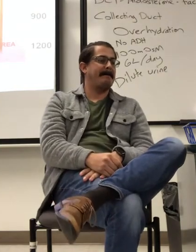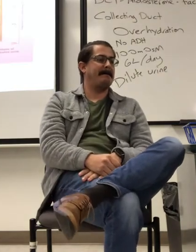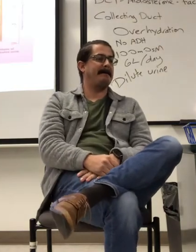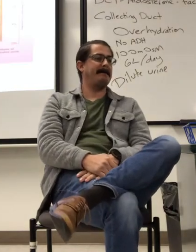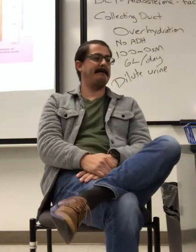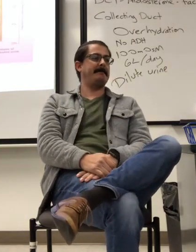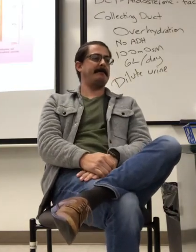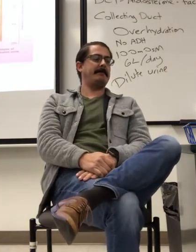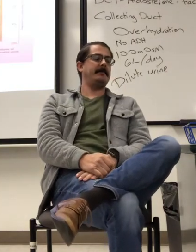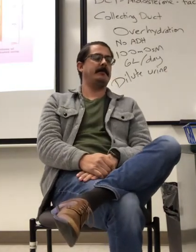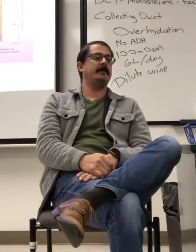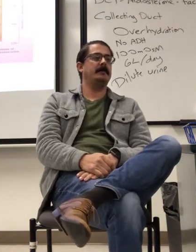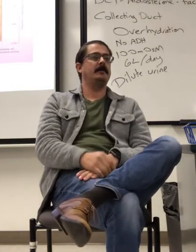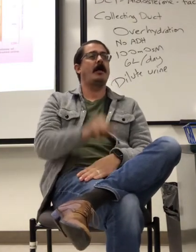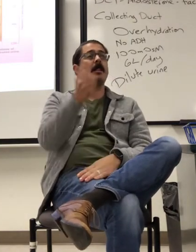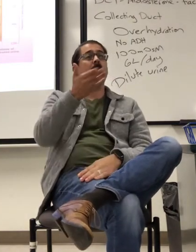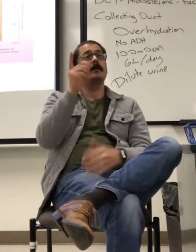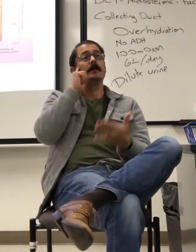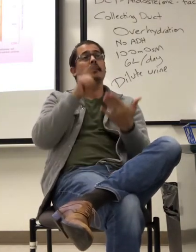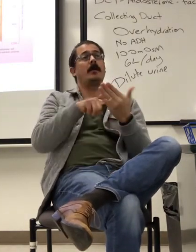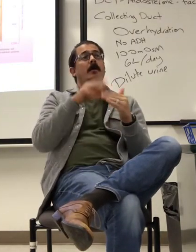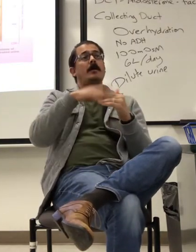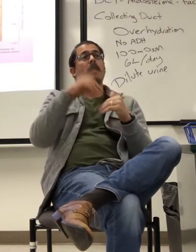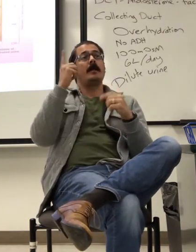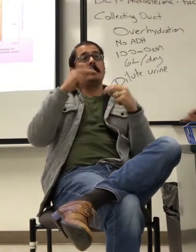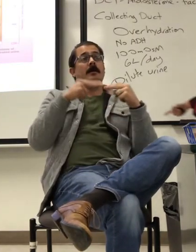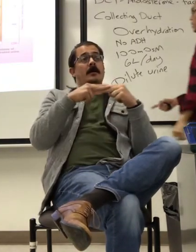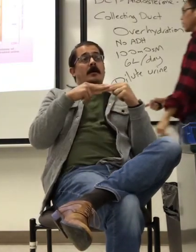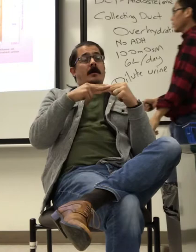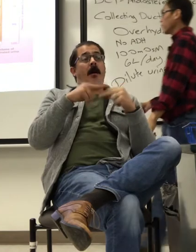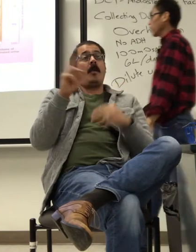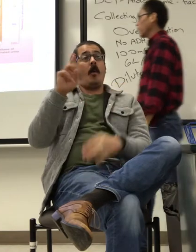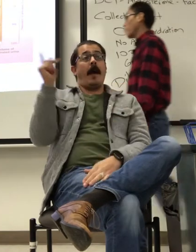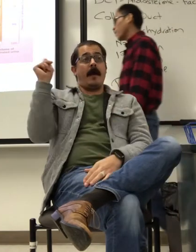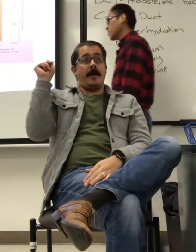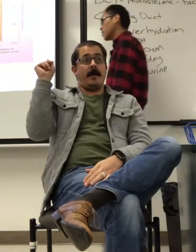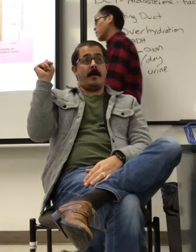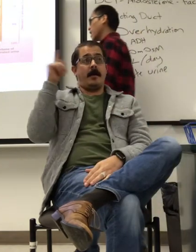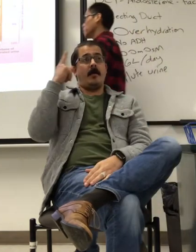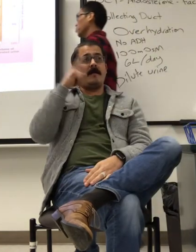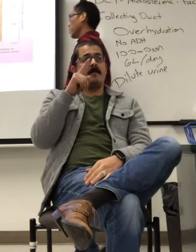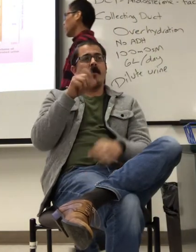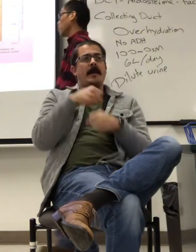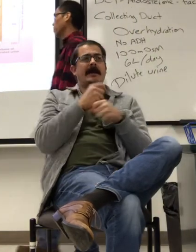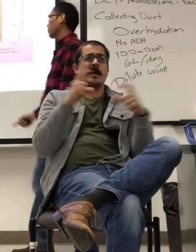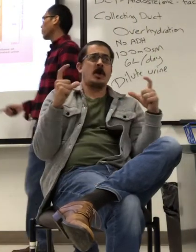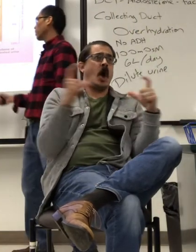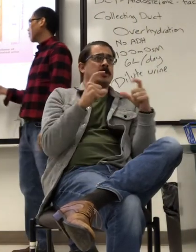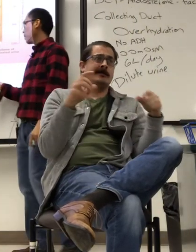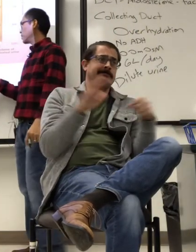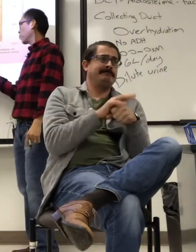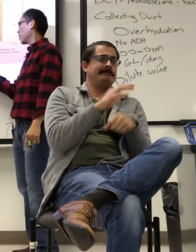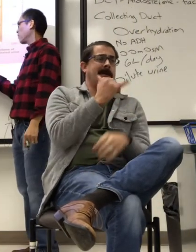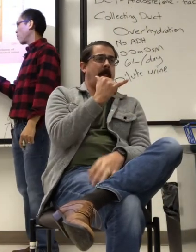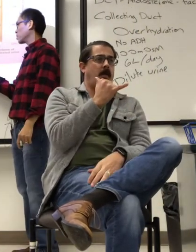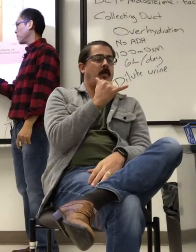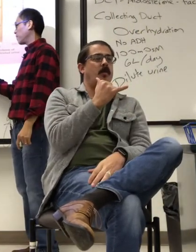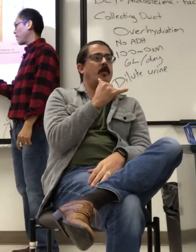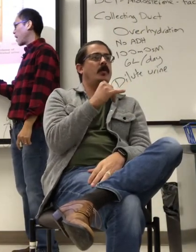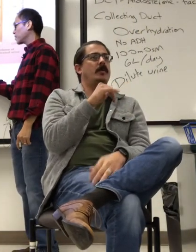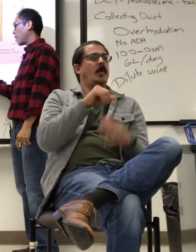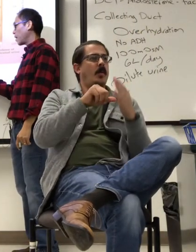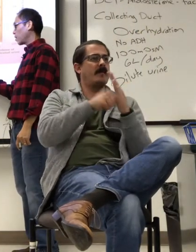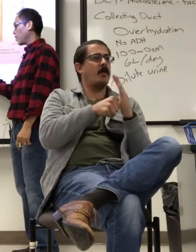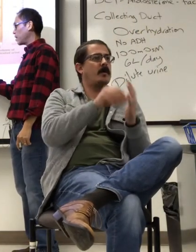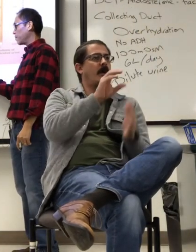The other thing I had on this slide on the right here for the formation of concentrated urine is the reinforcement